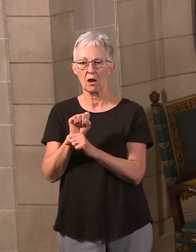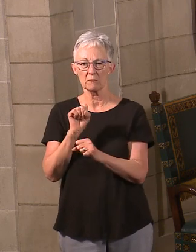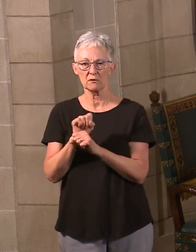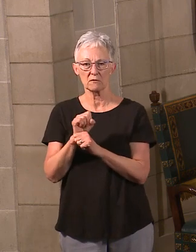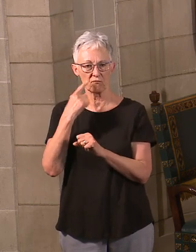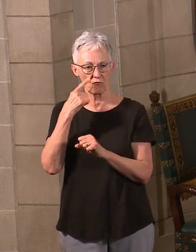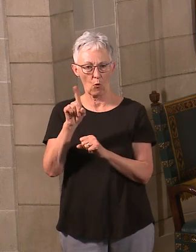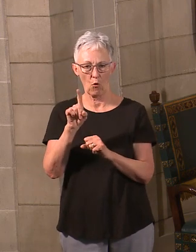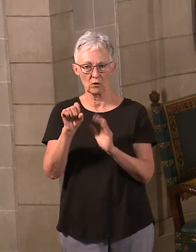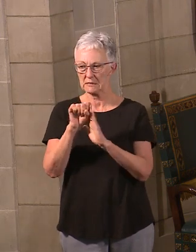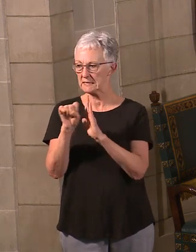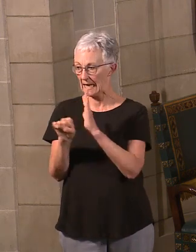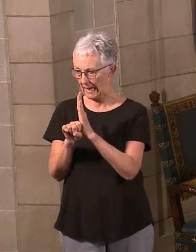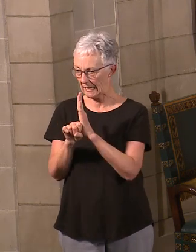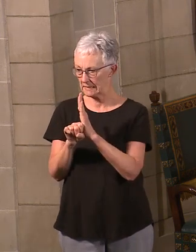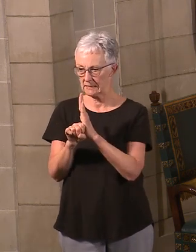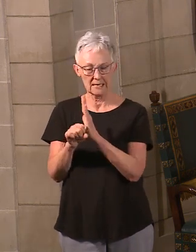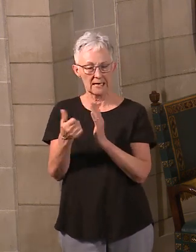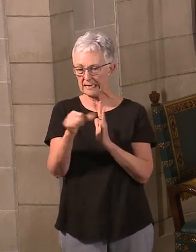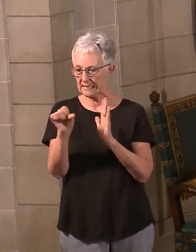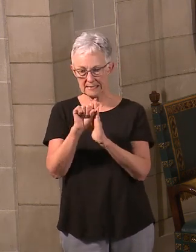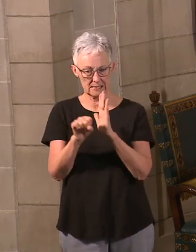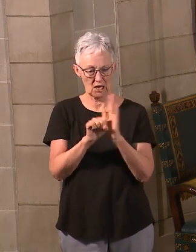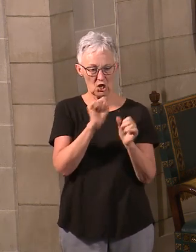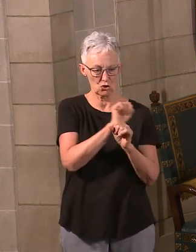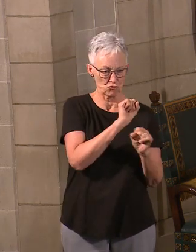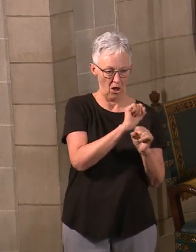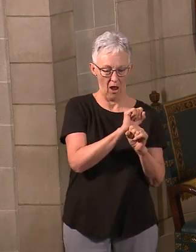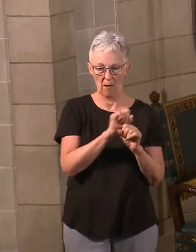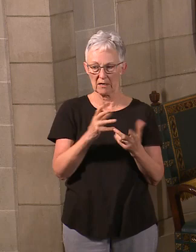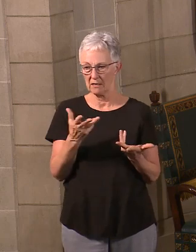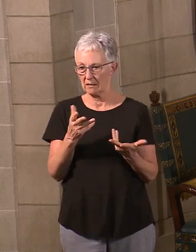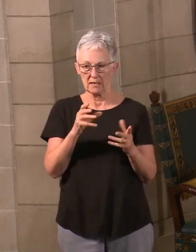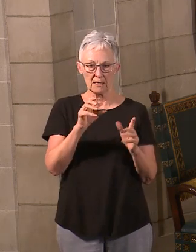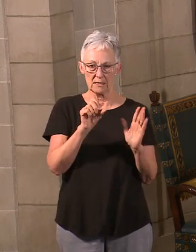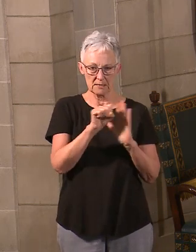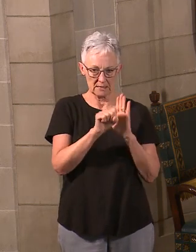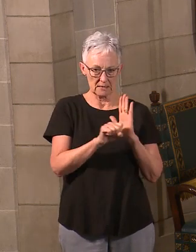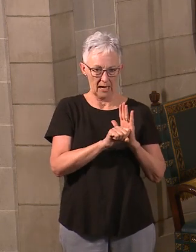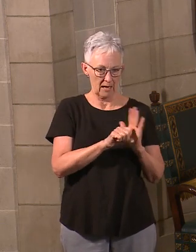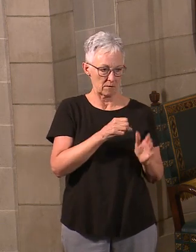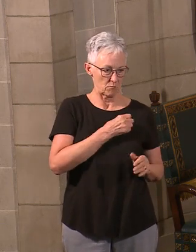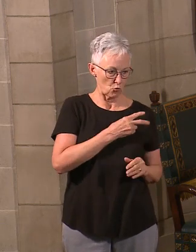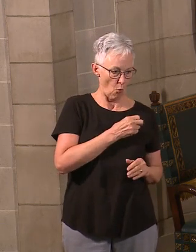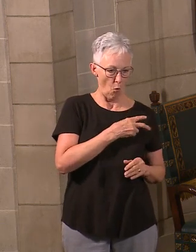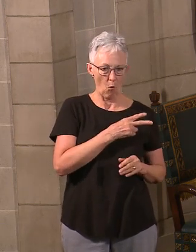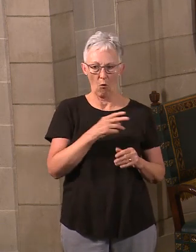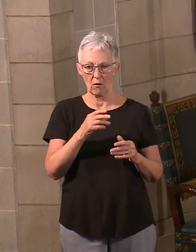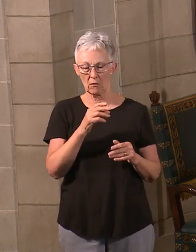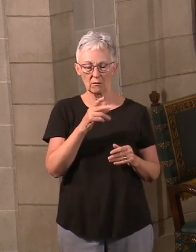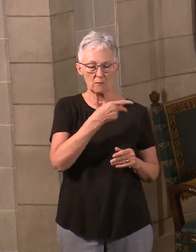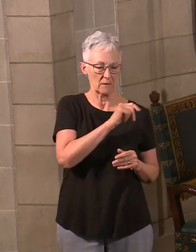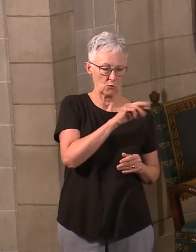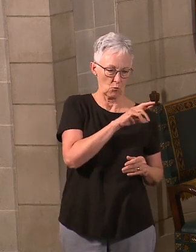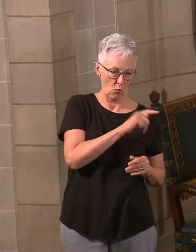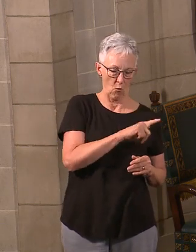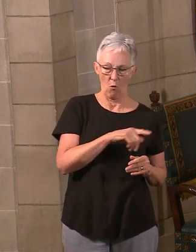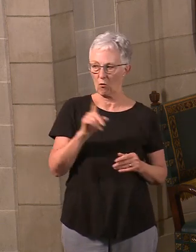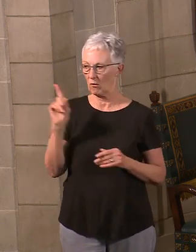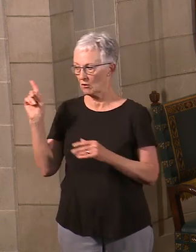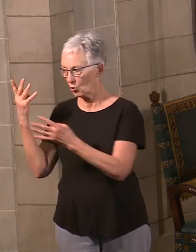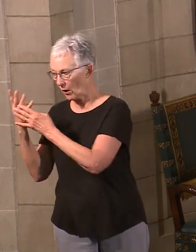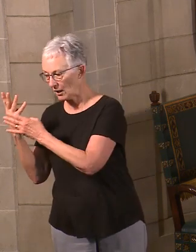job applications there for not only corrections, but also like in the State Patrol, Department of Veterans Affairs, and Health and Human Services. So the state of Nebraska is looking still to